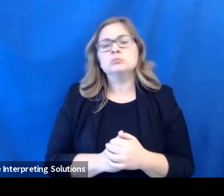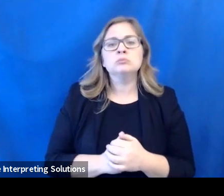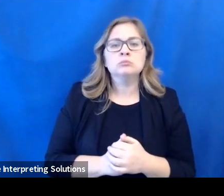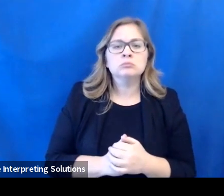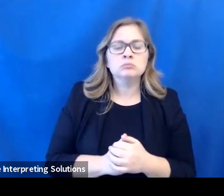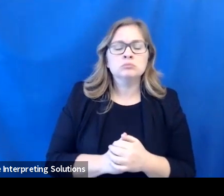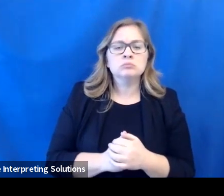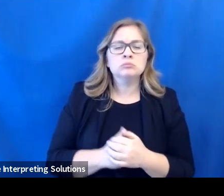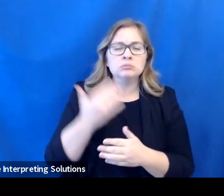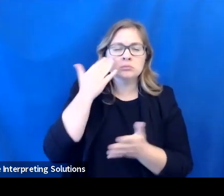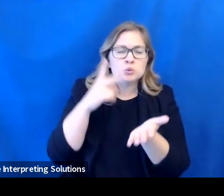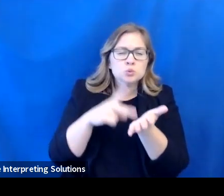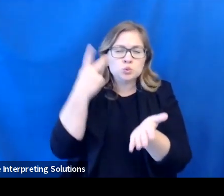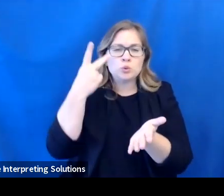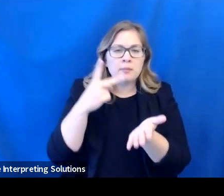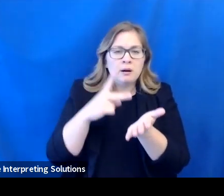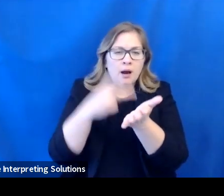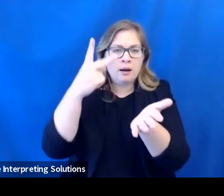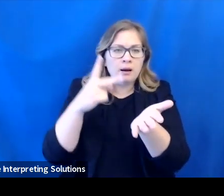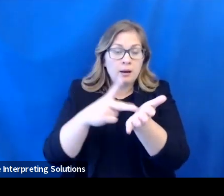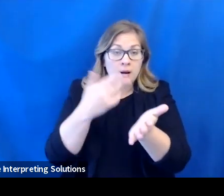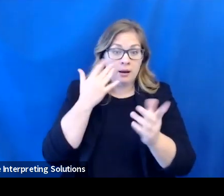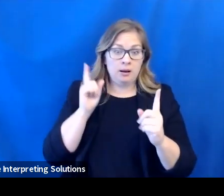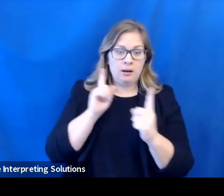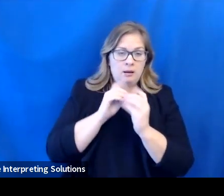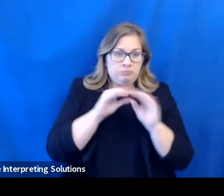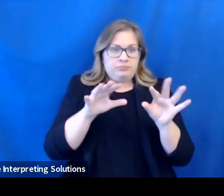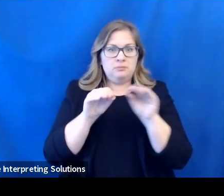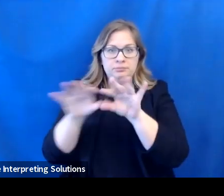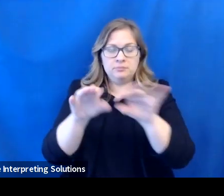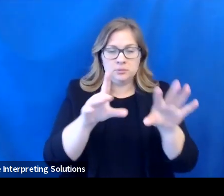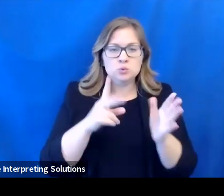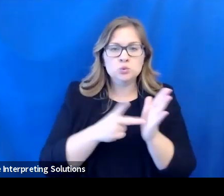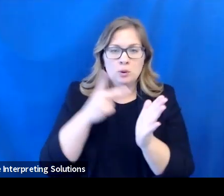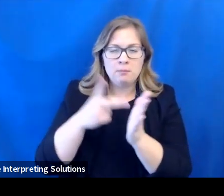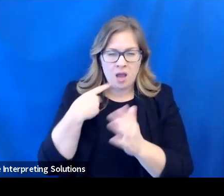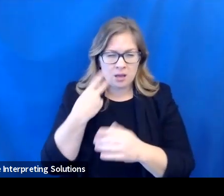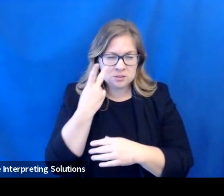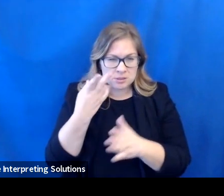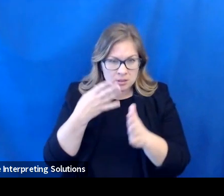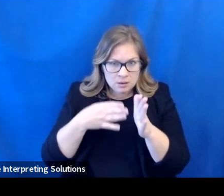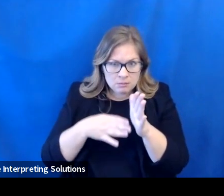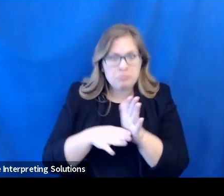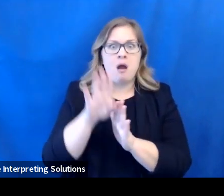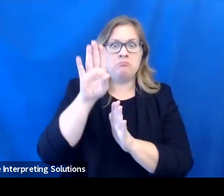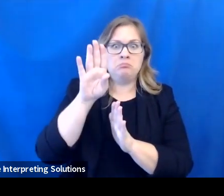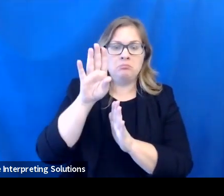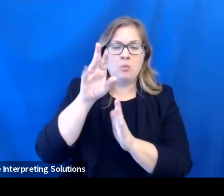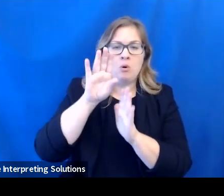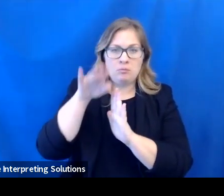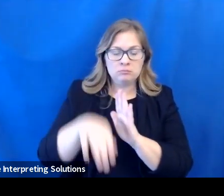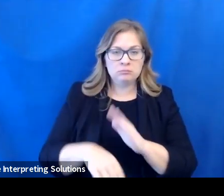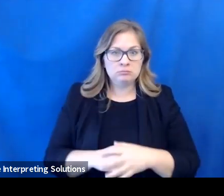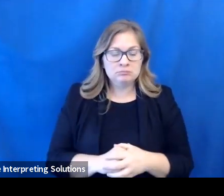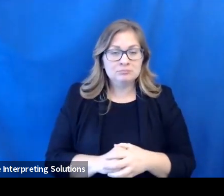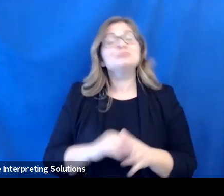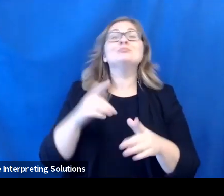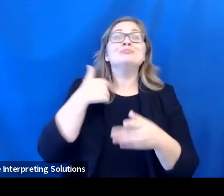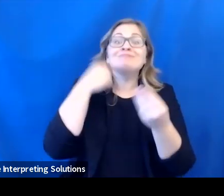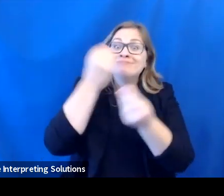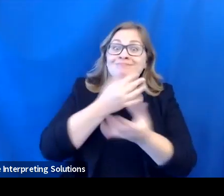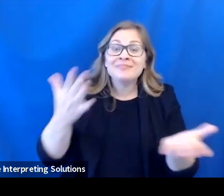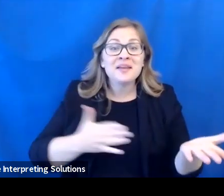tells us where on that curve we are and whether we're starting to see the exponential growth. We're happy to note that Minnesota so far